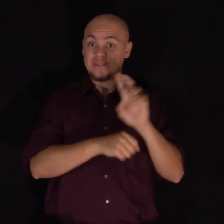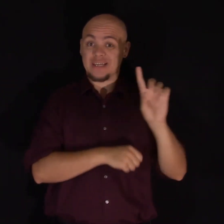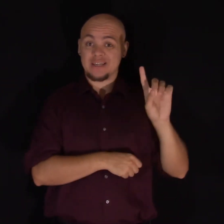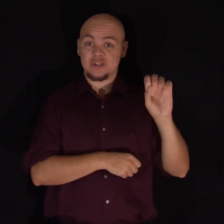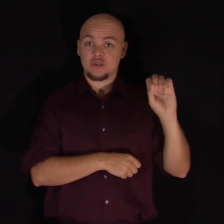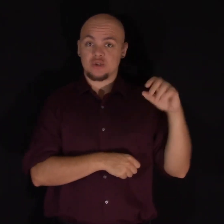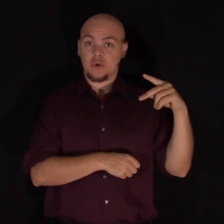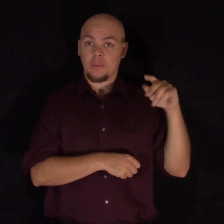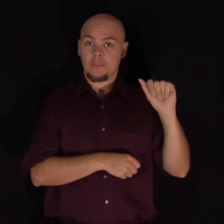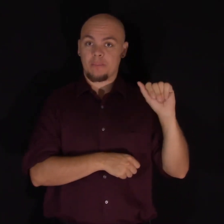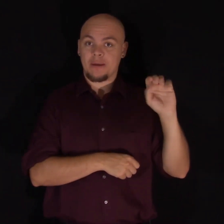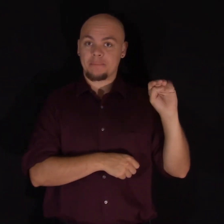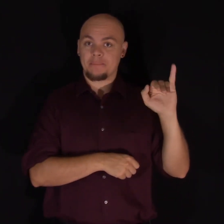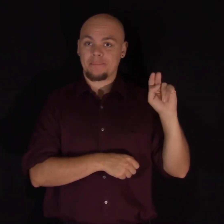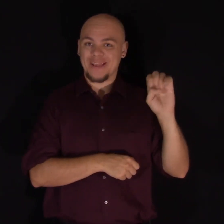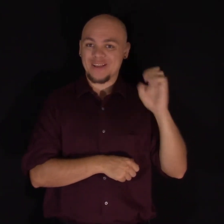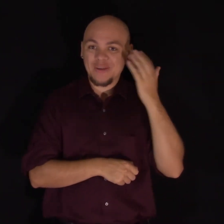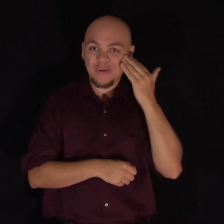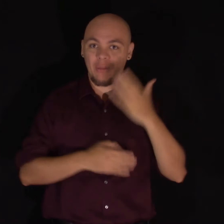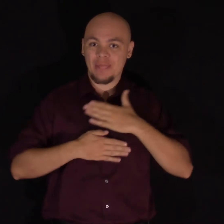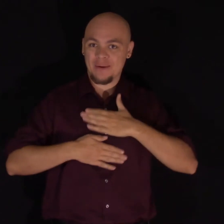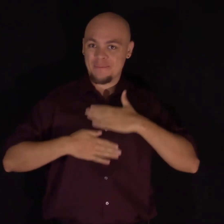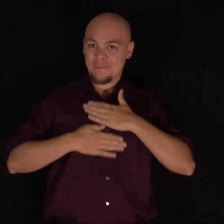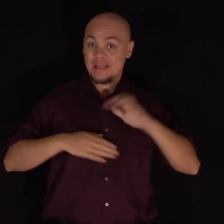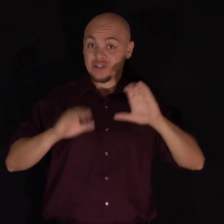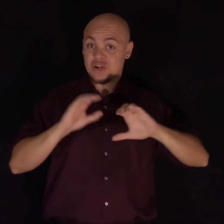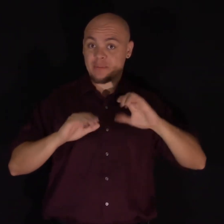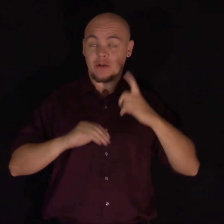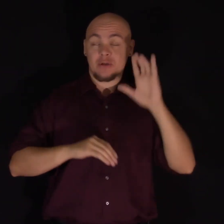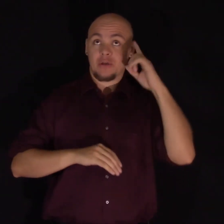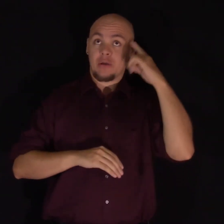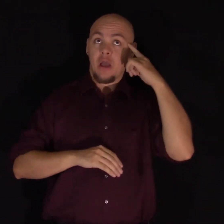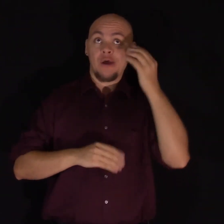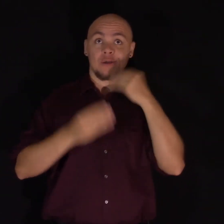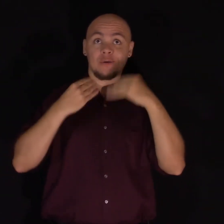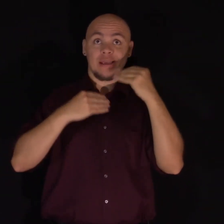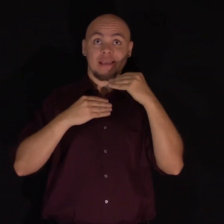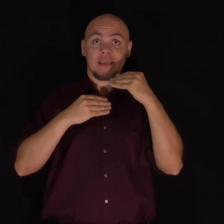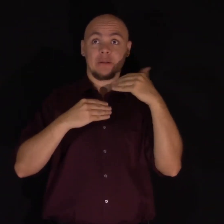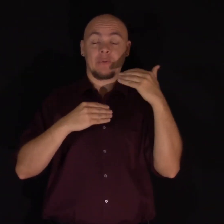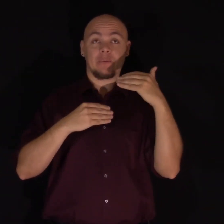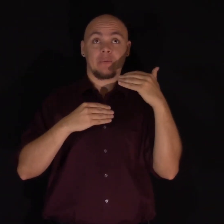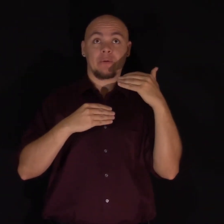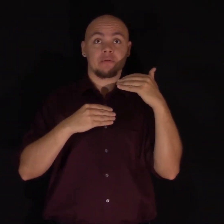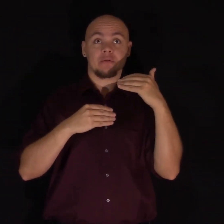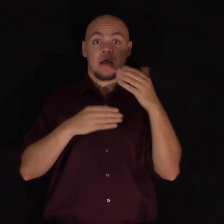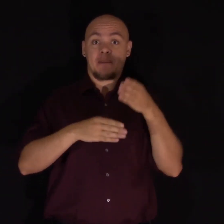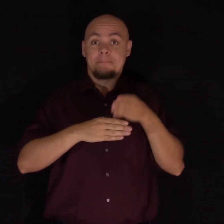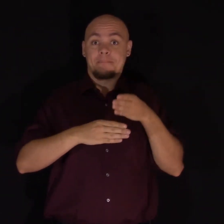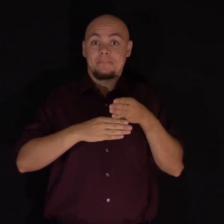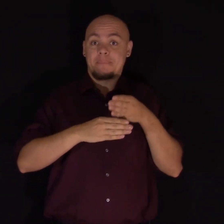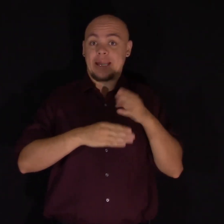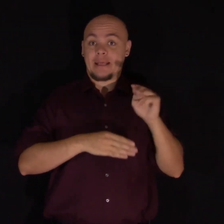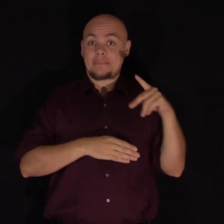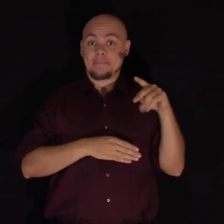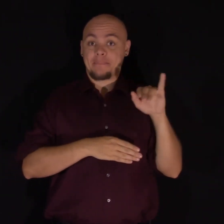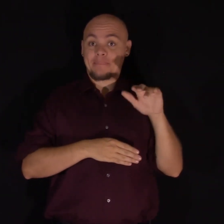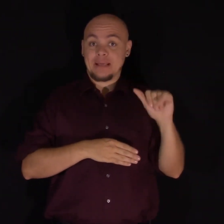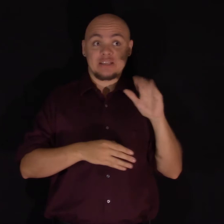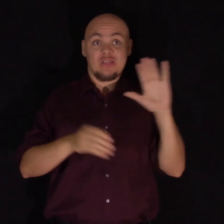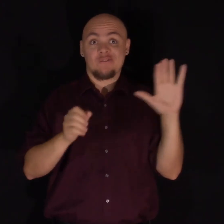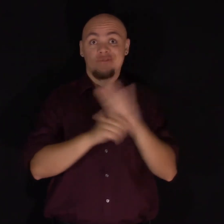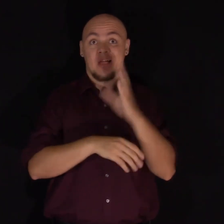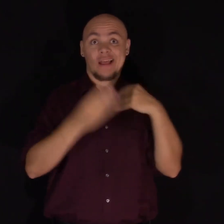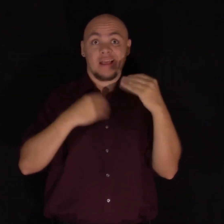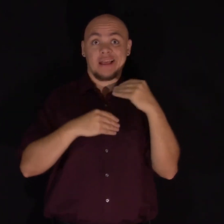pleasure chemicals, the same one that we get when we eat and order a whole medium pizza from Domino's, the same one that we